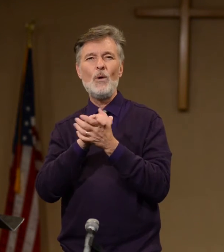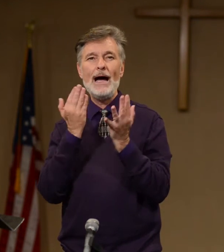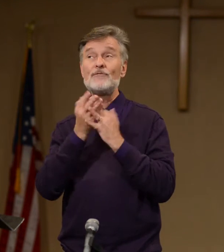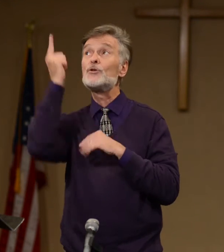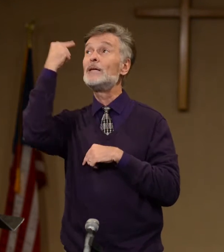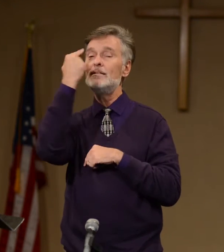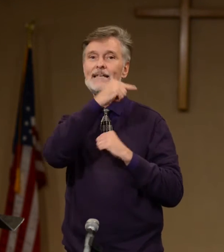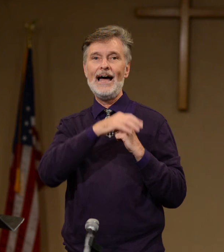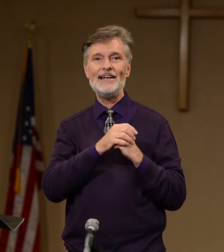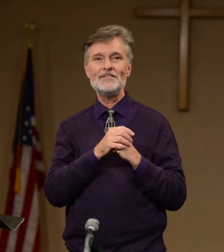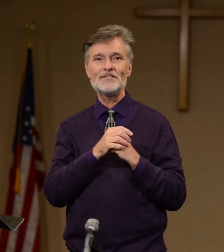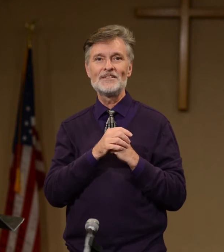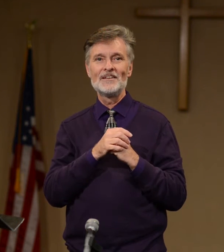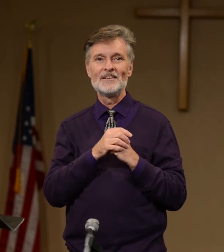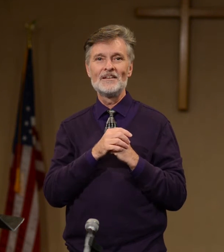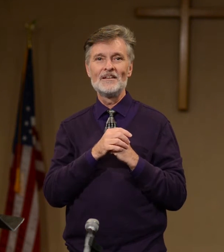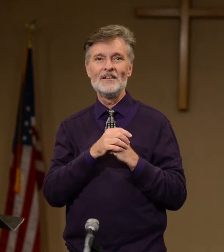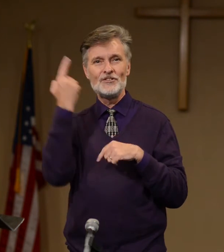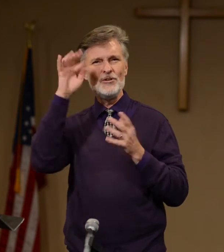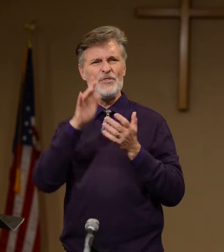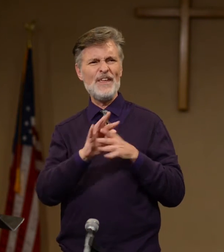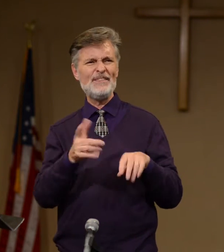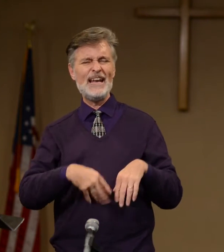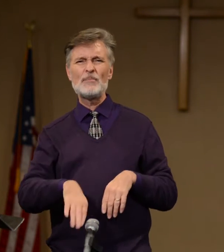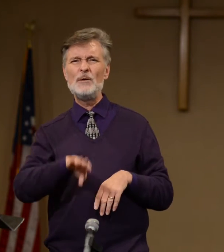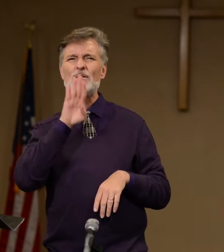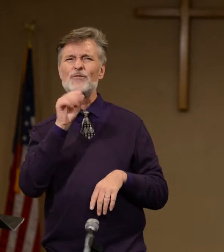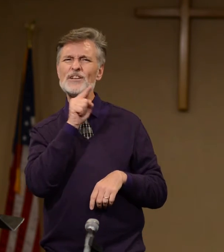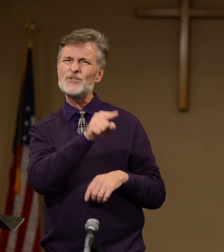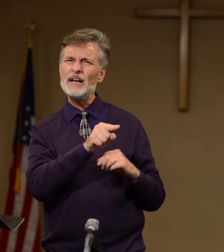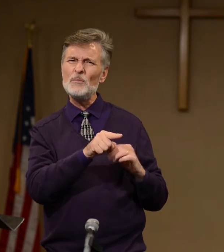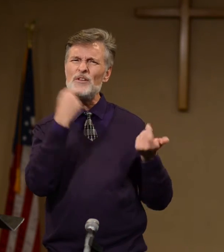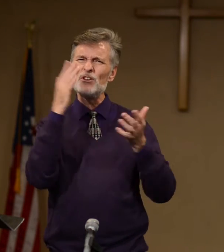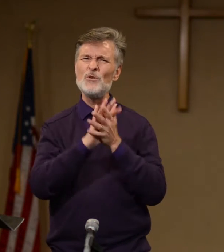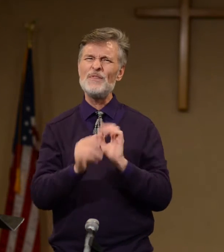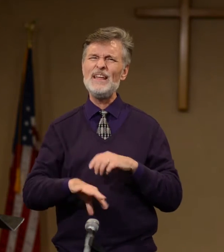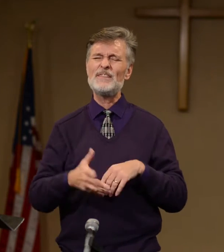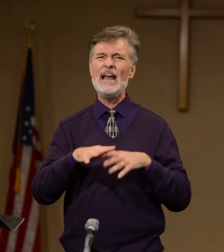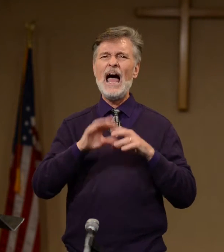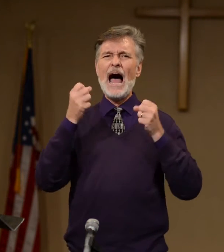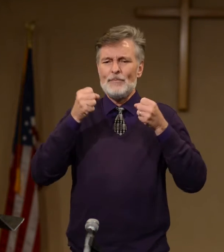wife through his eyes, do you think that I'm going to be frustrated with her? Do you think that I'm going to